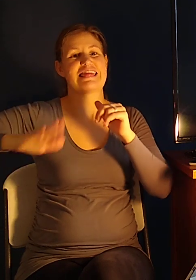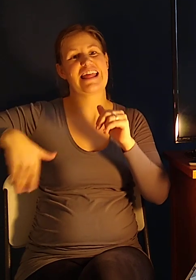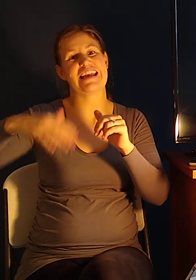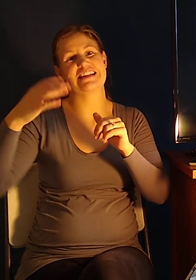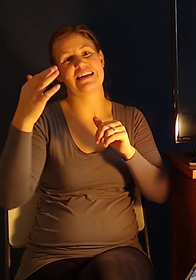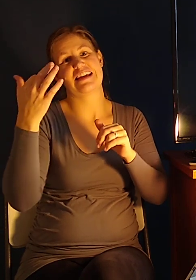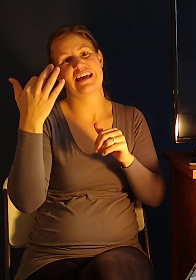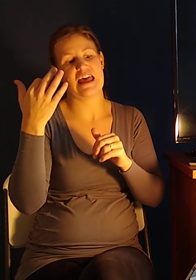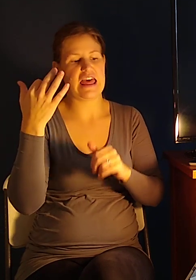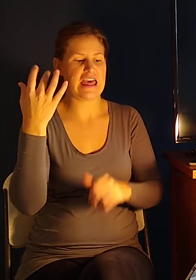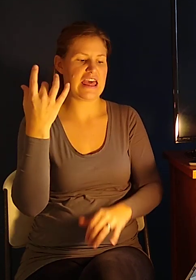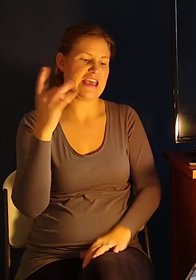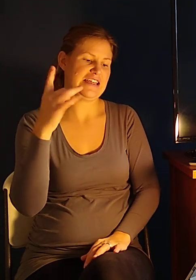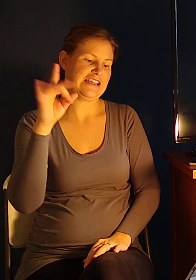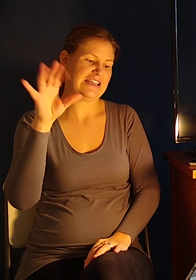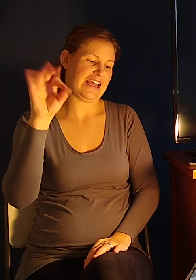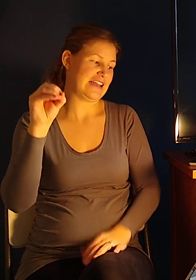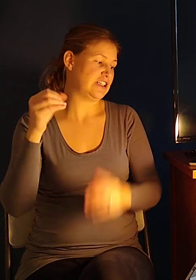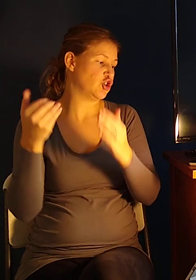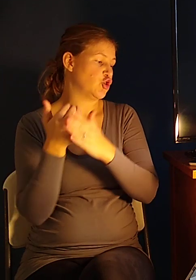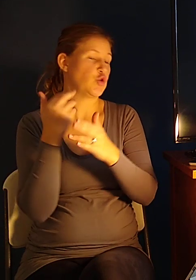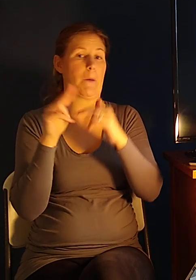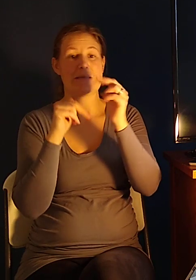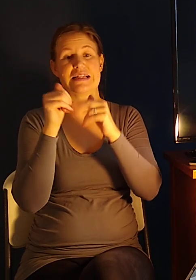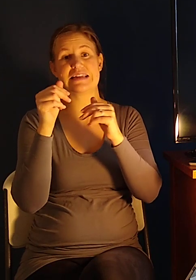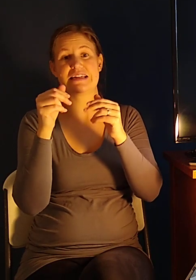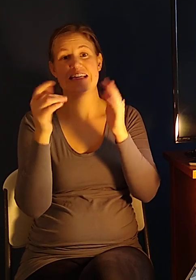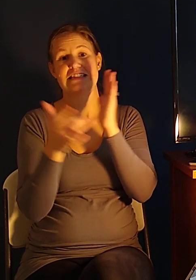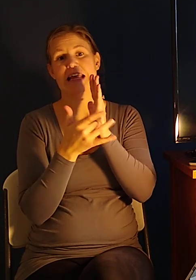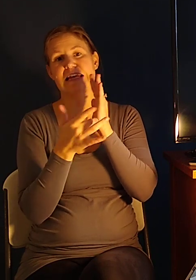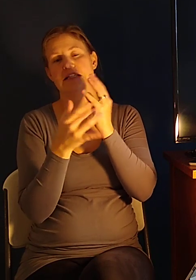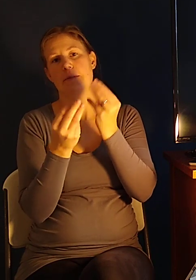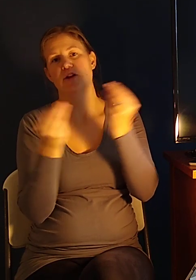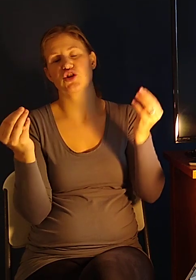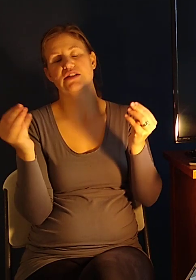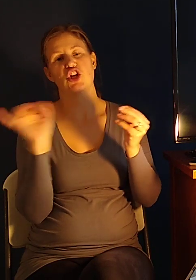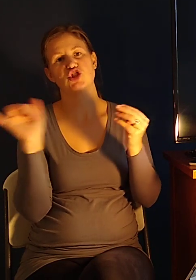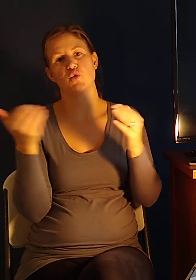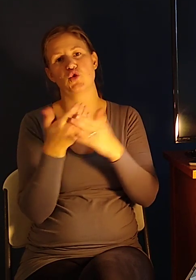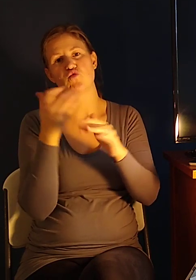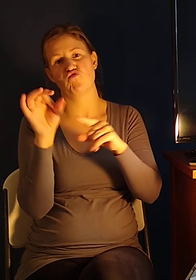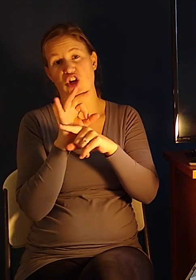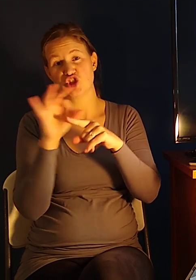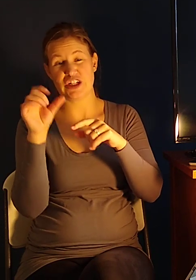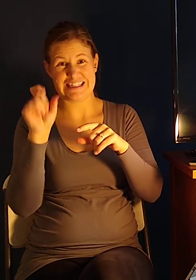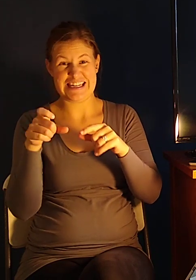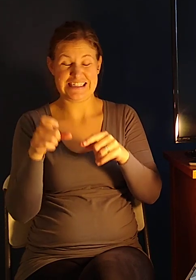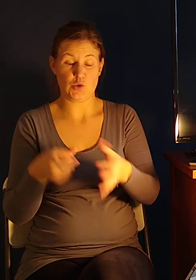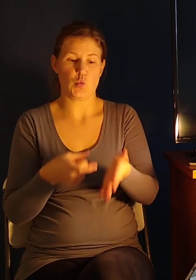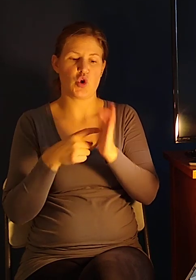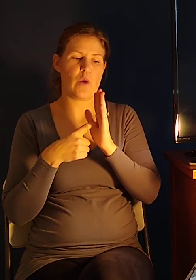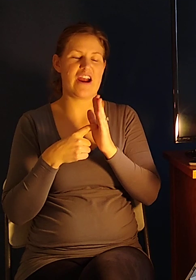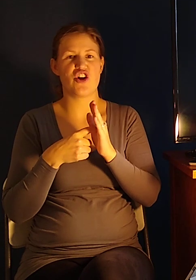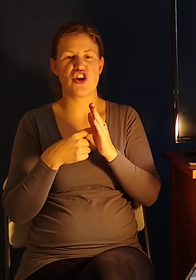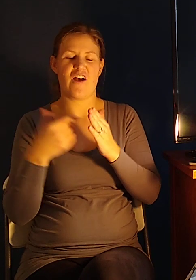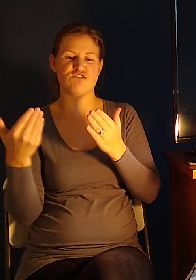building techniques and materials, as well as new functional needs, demanded a fresh approach to structure